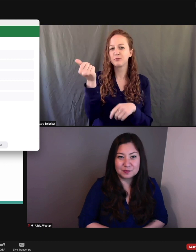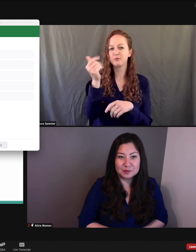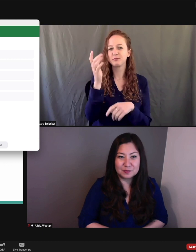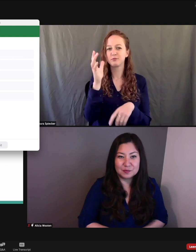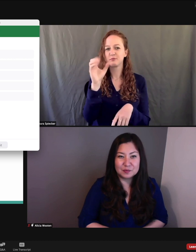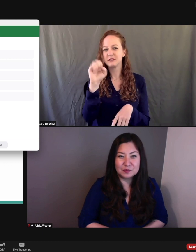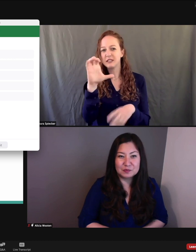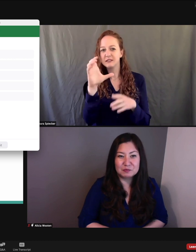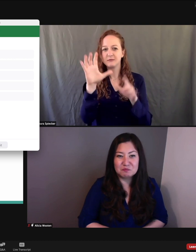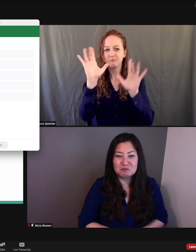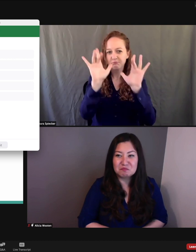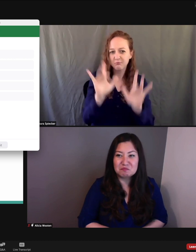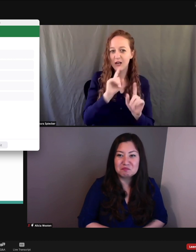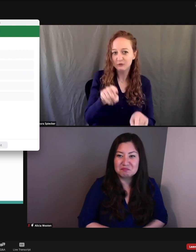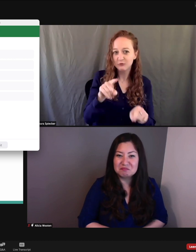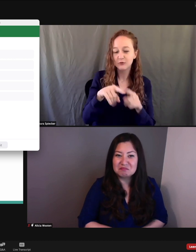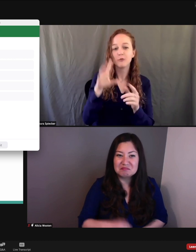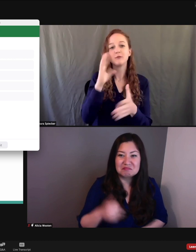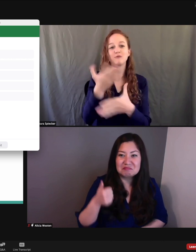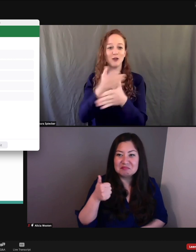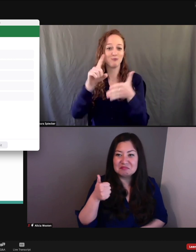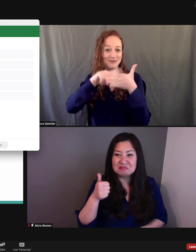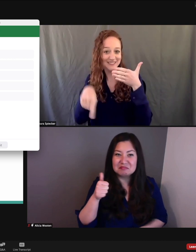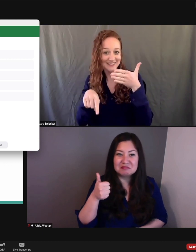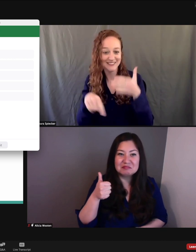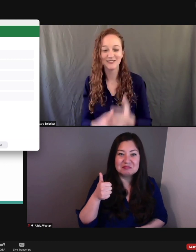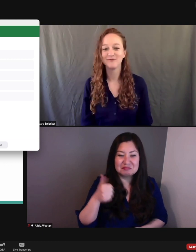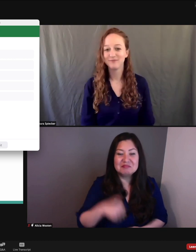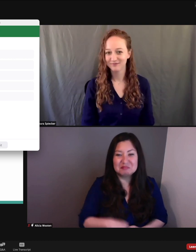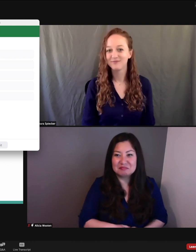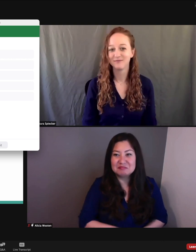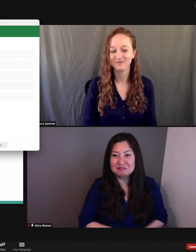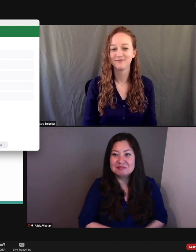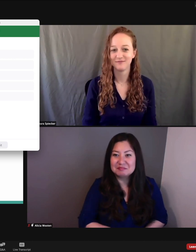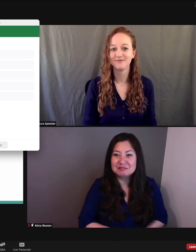We'll release some polls right now. And the first question you'll see here.